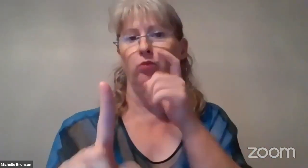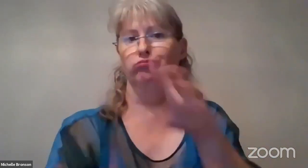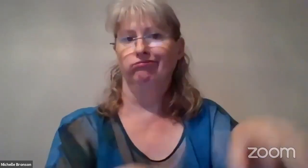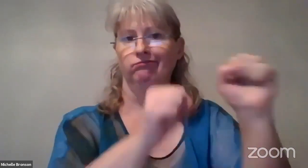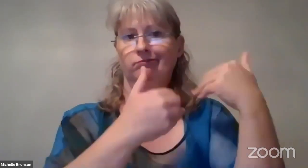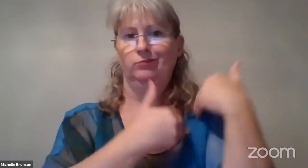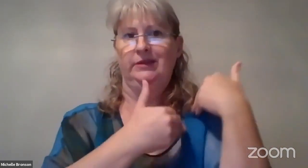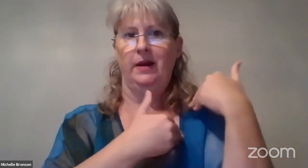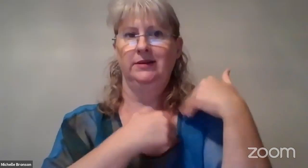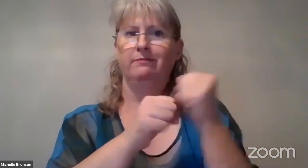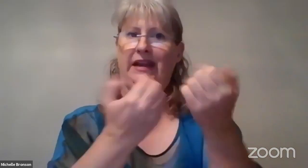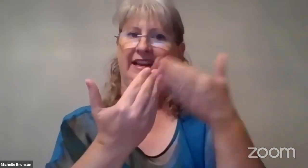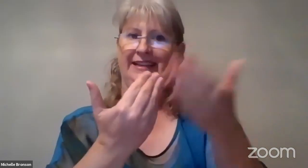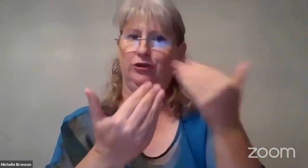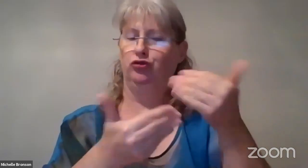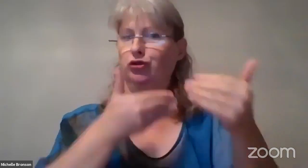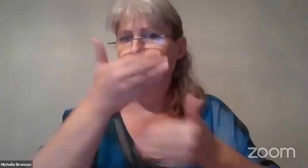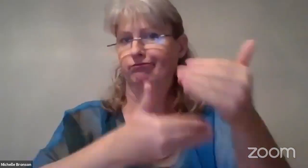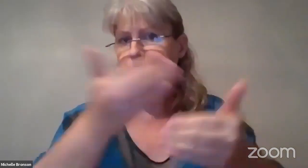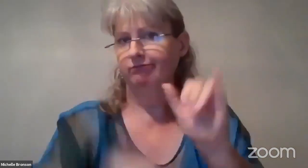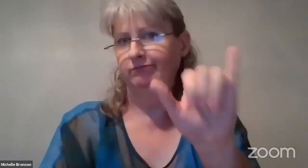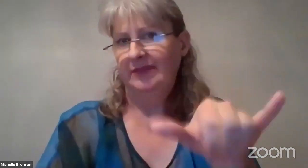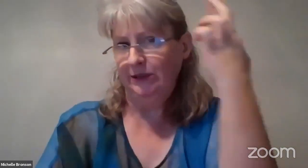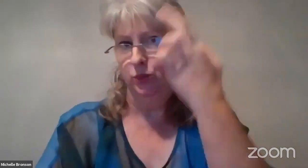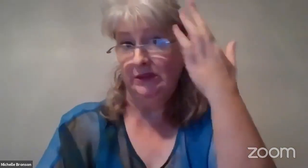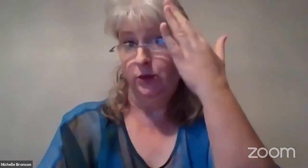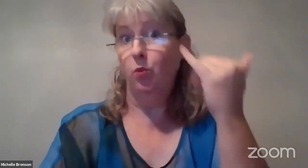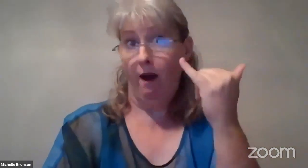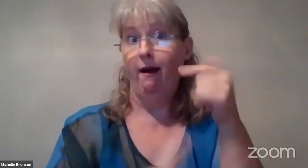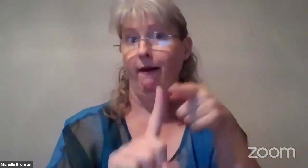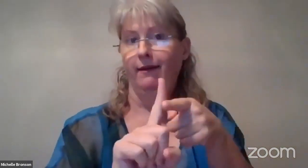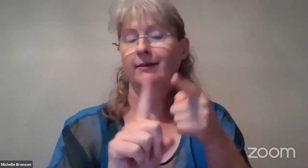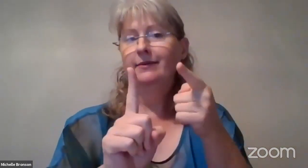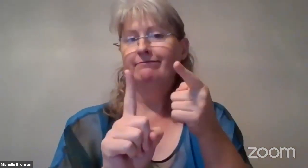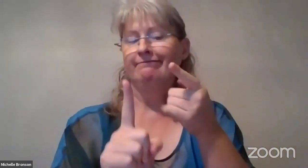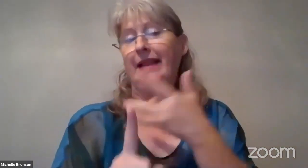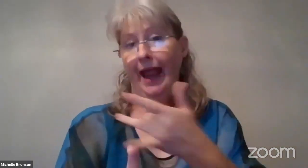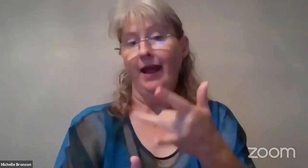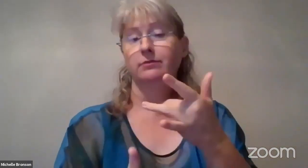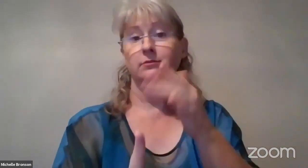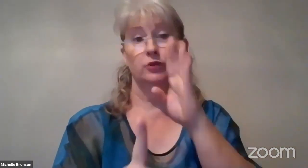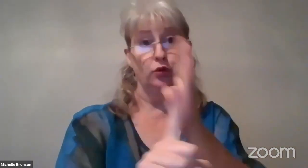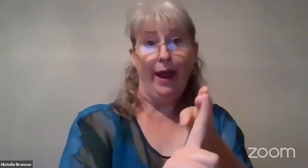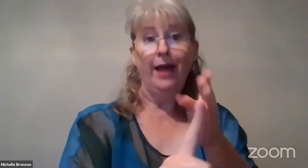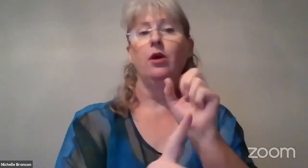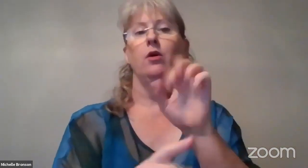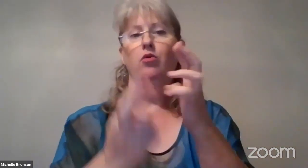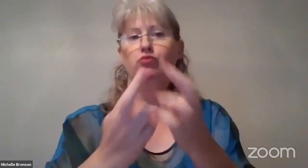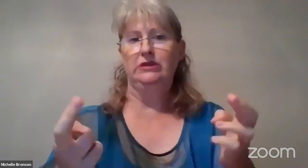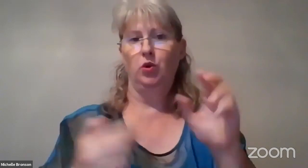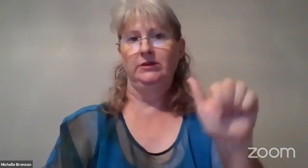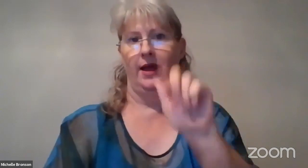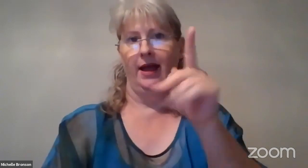account, and then that person can then forward it on. So that's